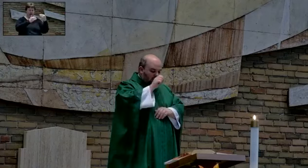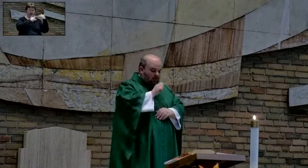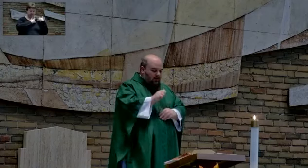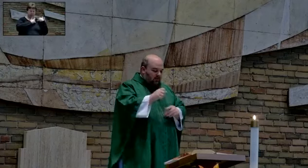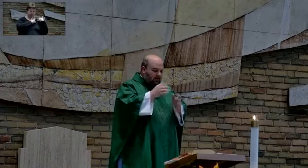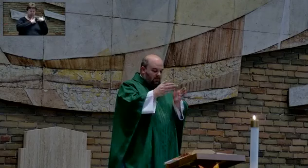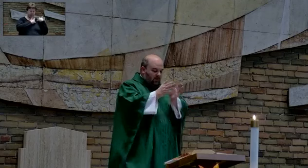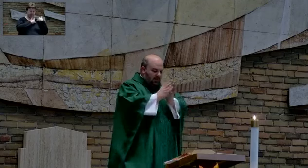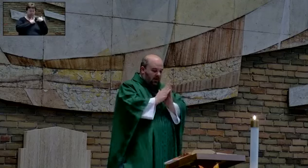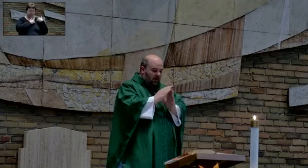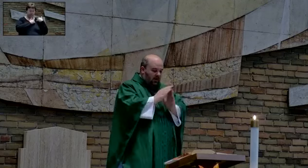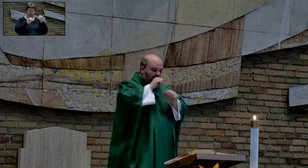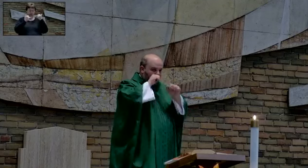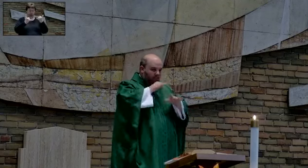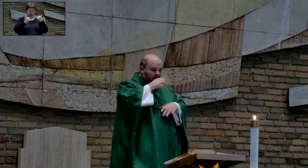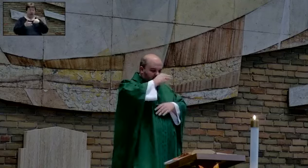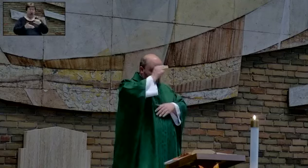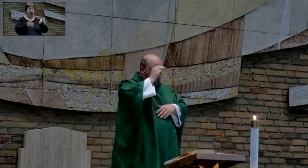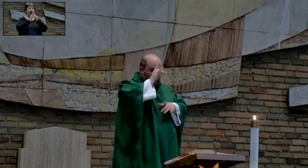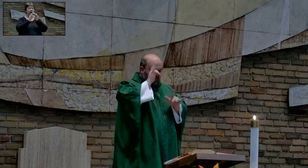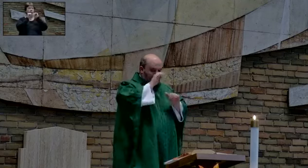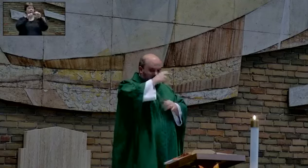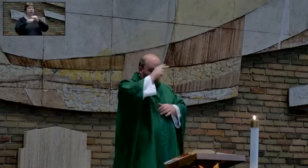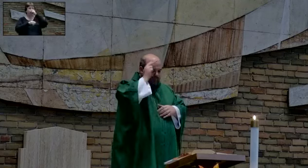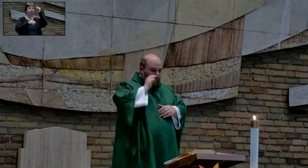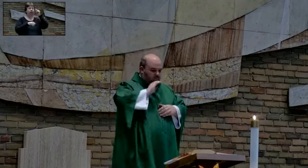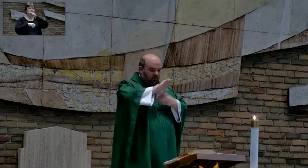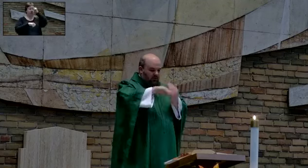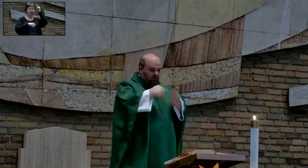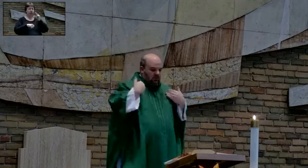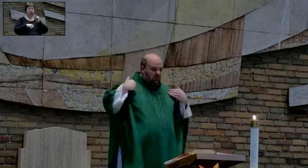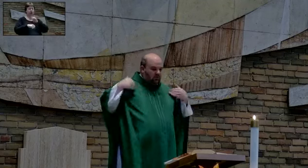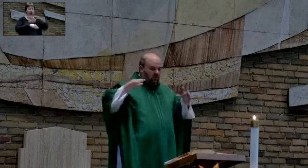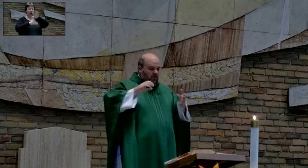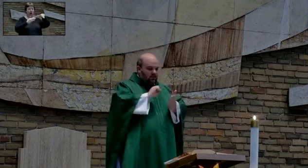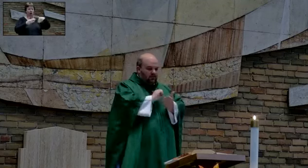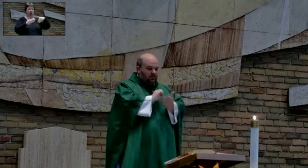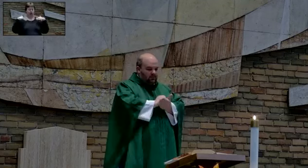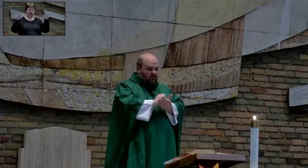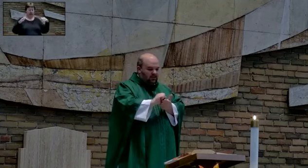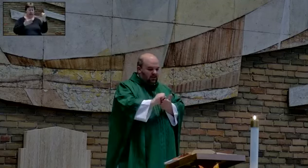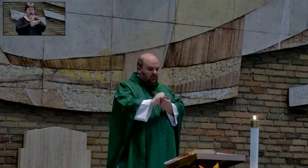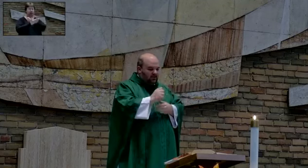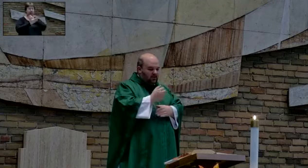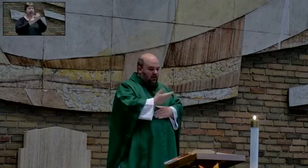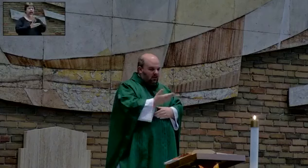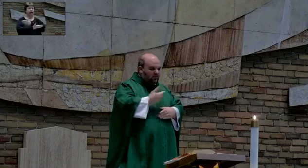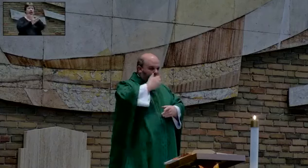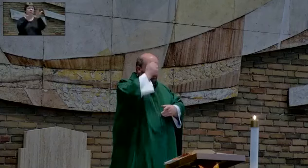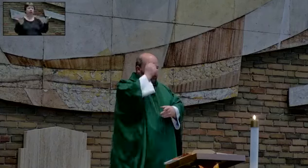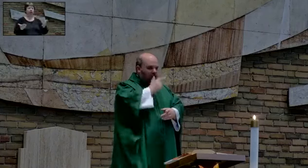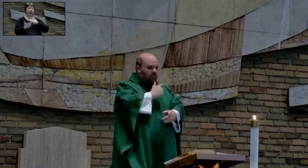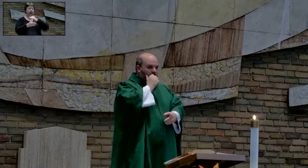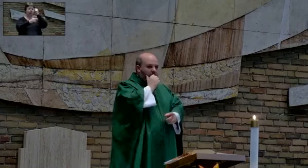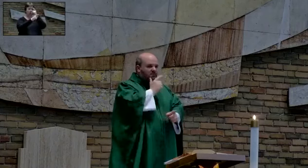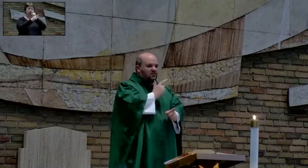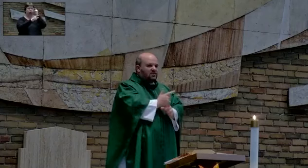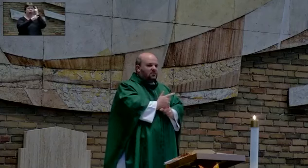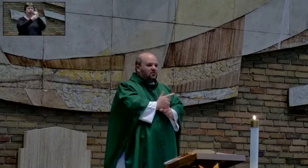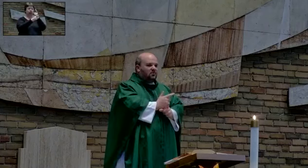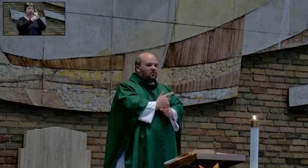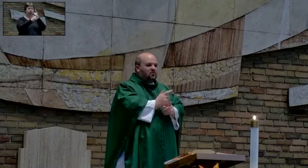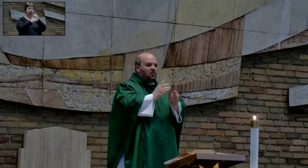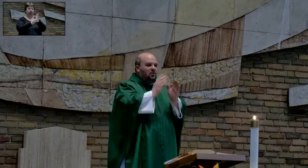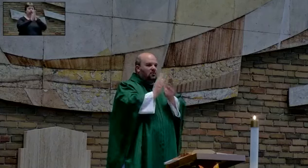through my most grievous fault. Therefore, I ask Blessed Mary, Ever-Virgin, all the angels and saints, and you, my brothers